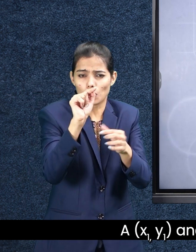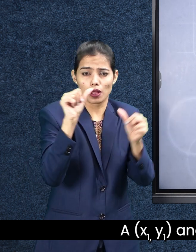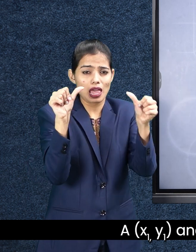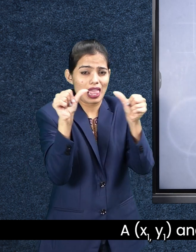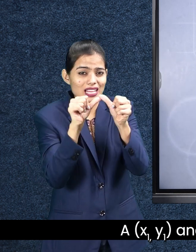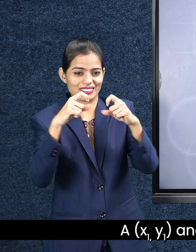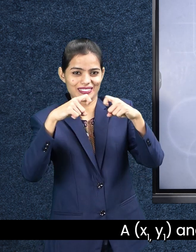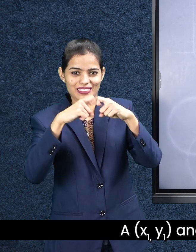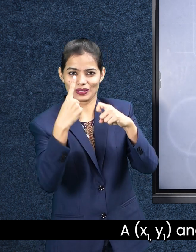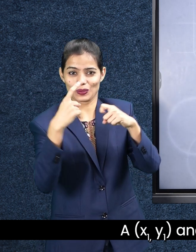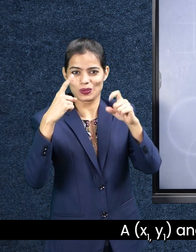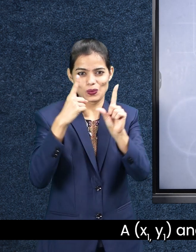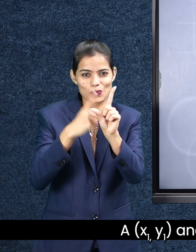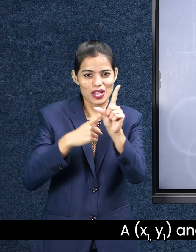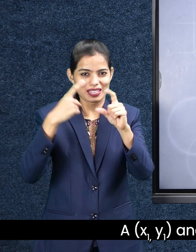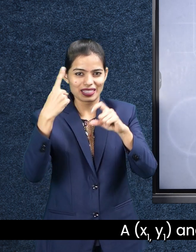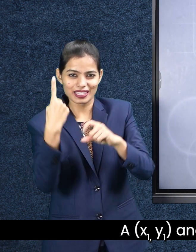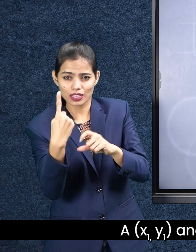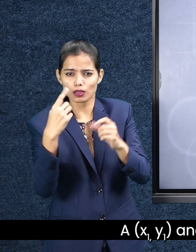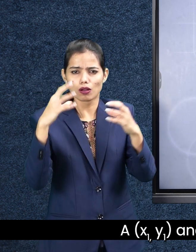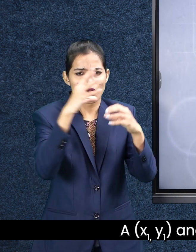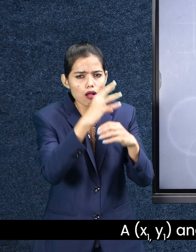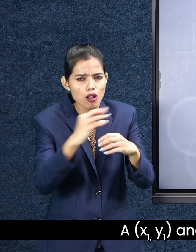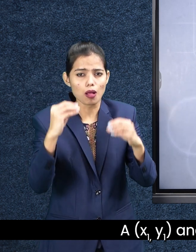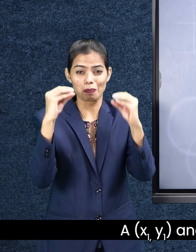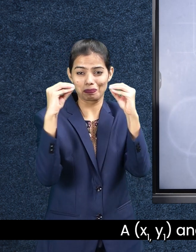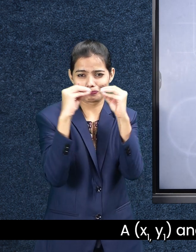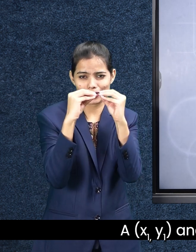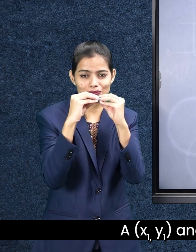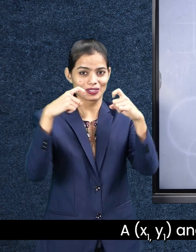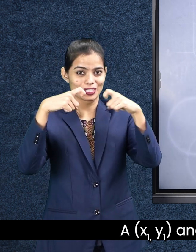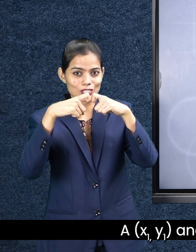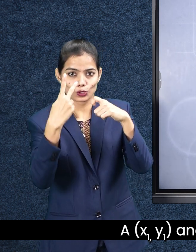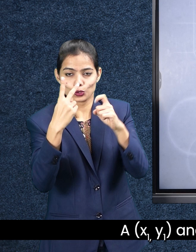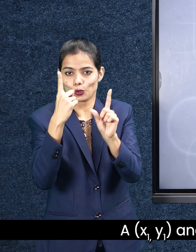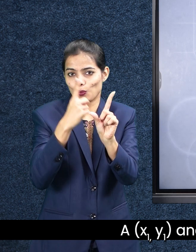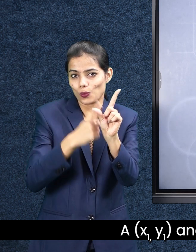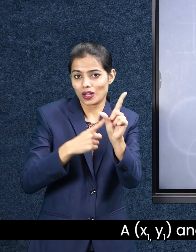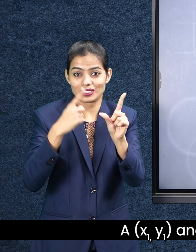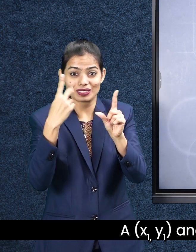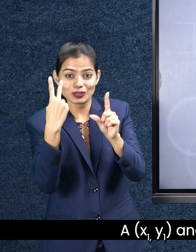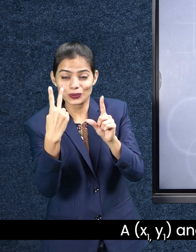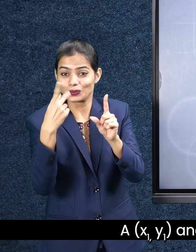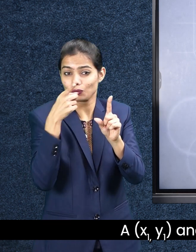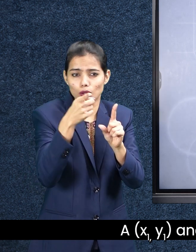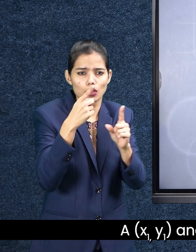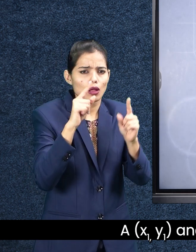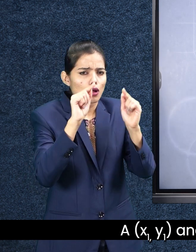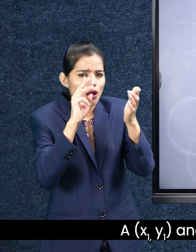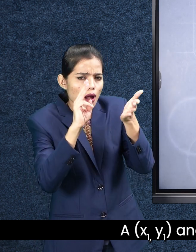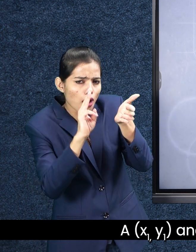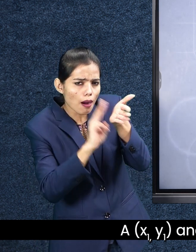y1 and B, x2, y2 is M x1 plus x2 by